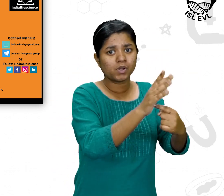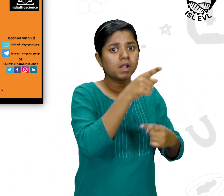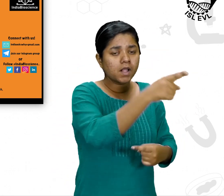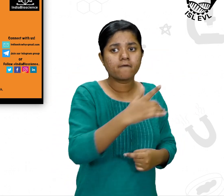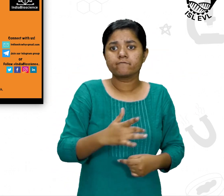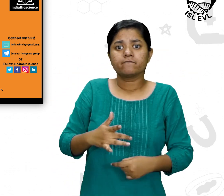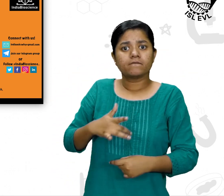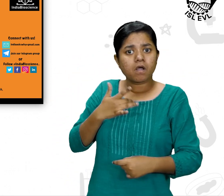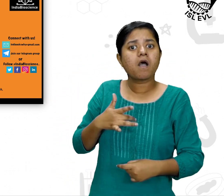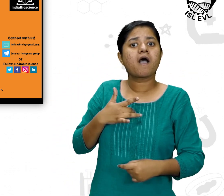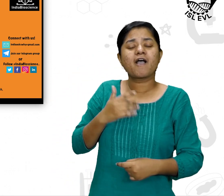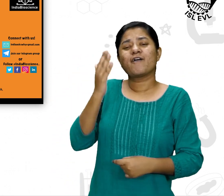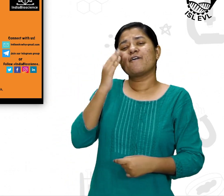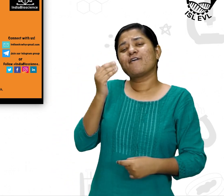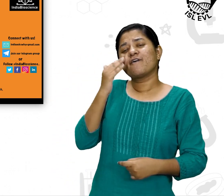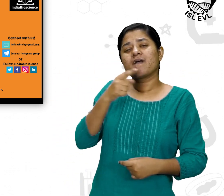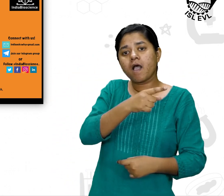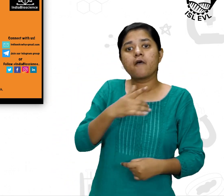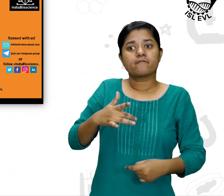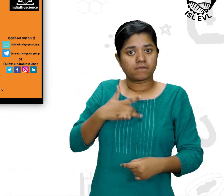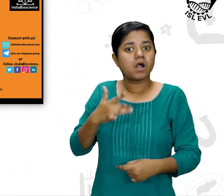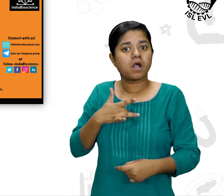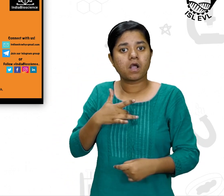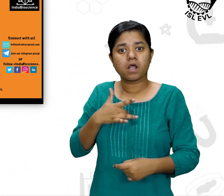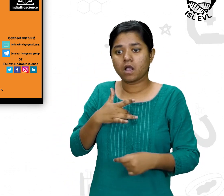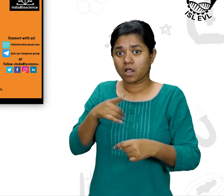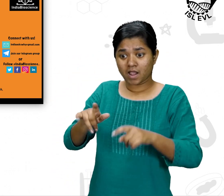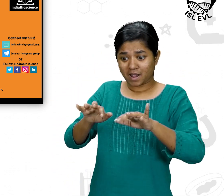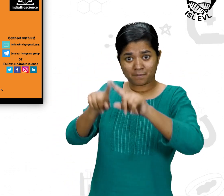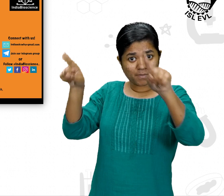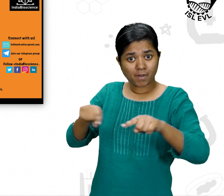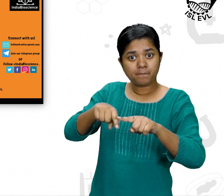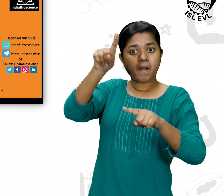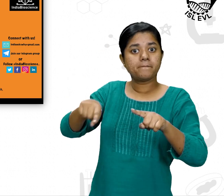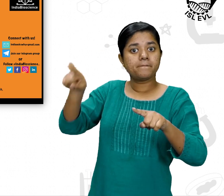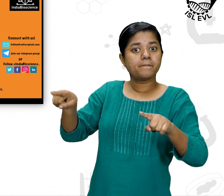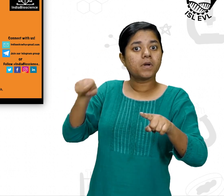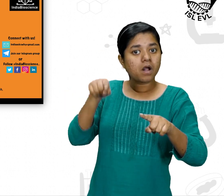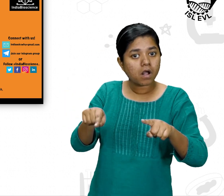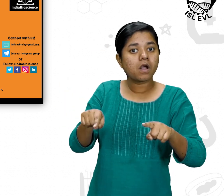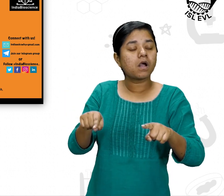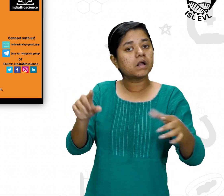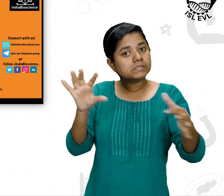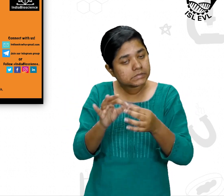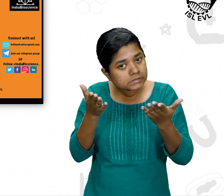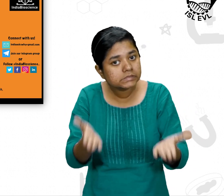that feeling of fuzzy cuteness and we go like, oh.